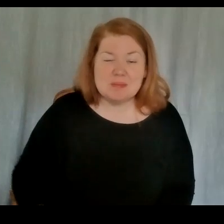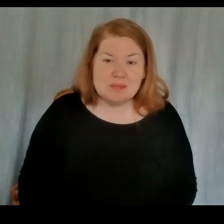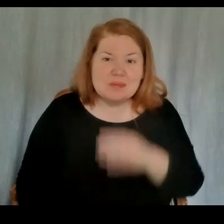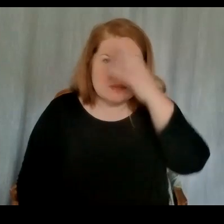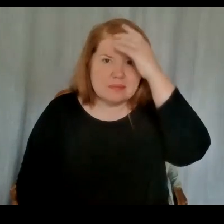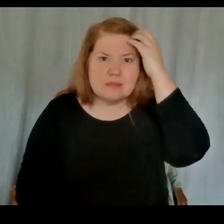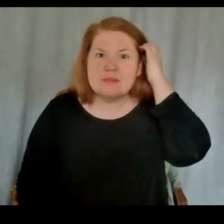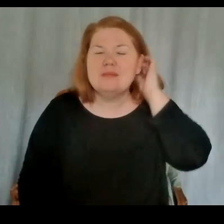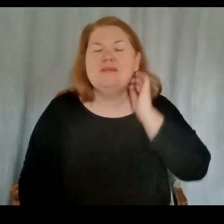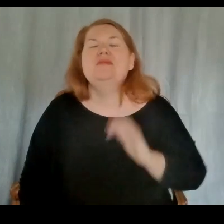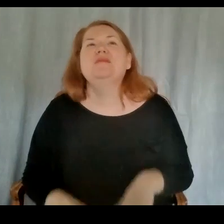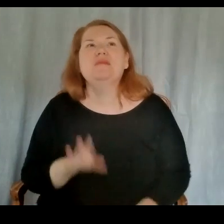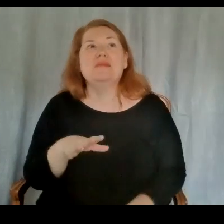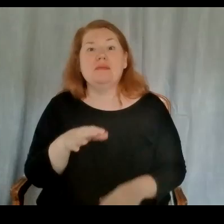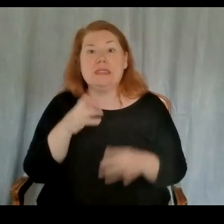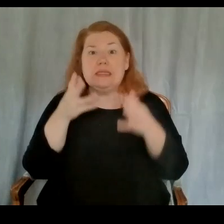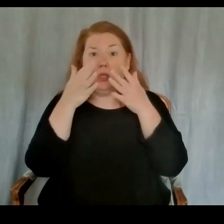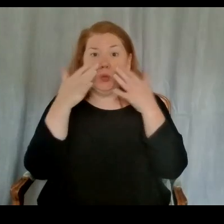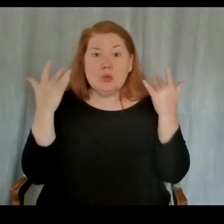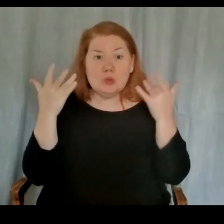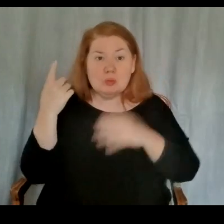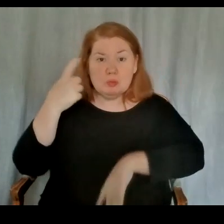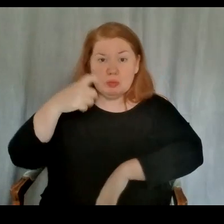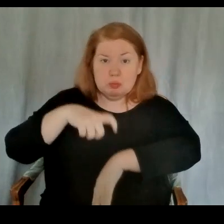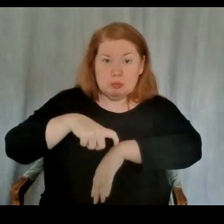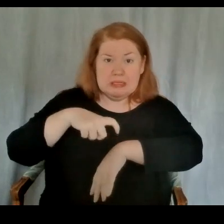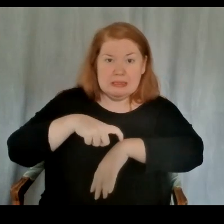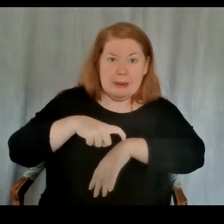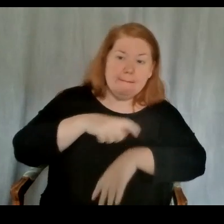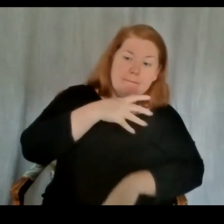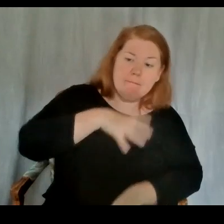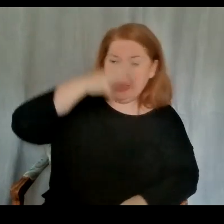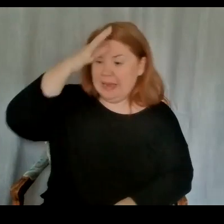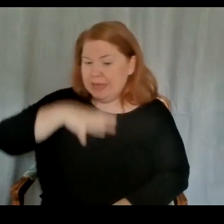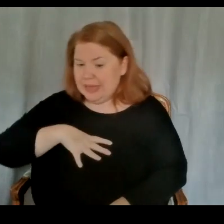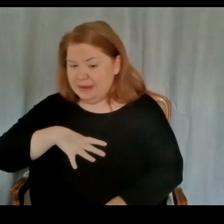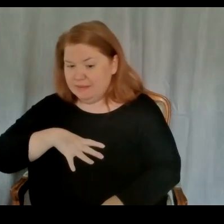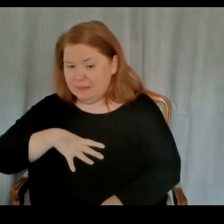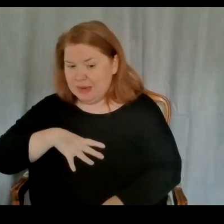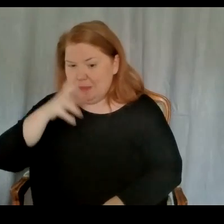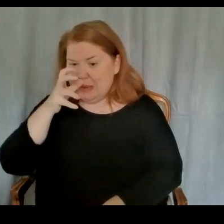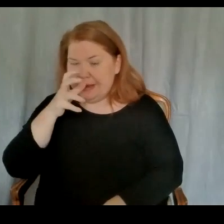the spring, male and female ladybugs get together to lay